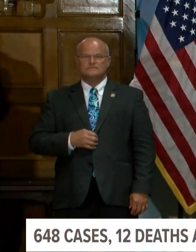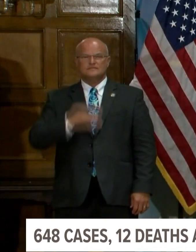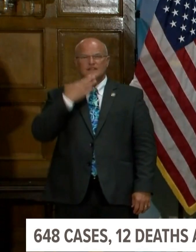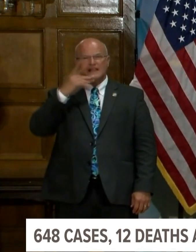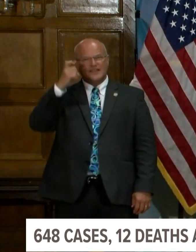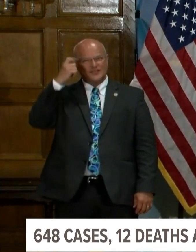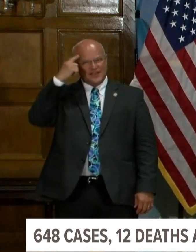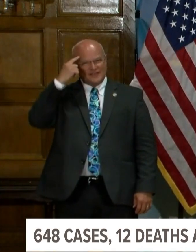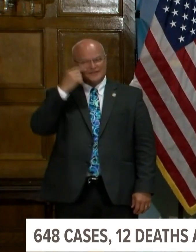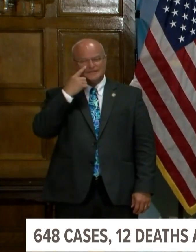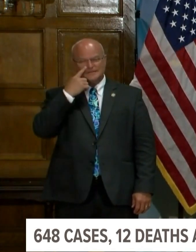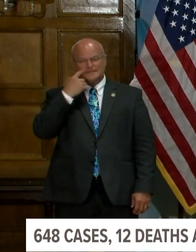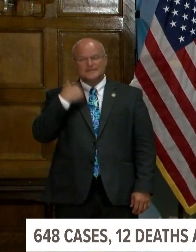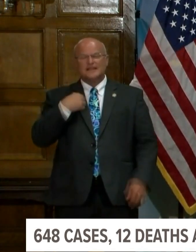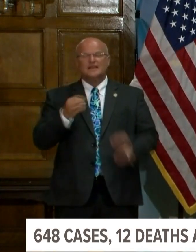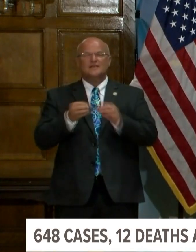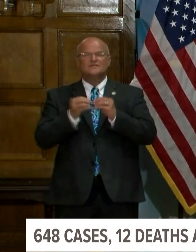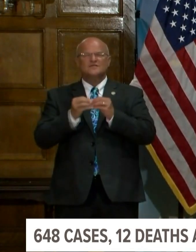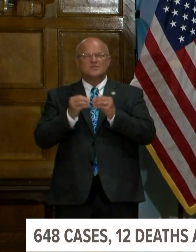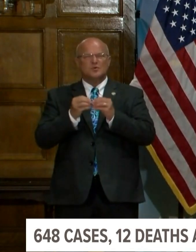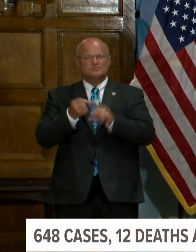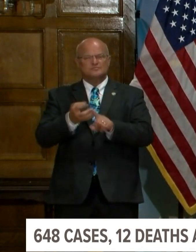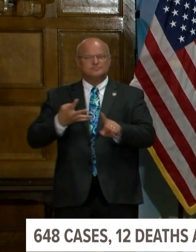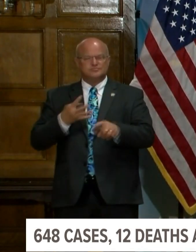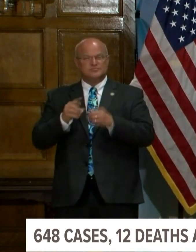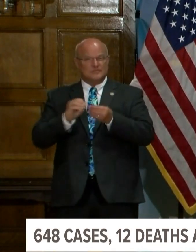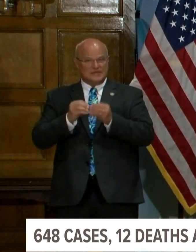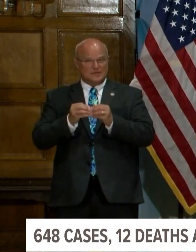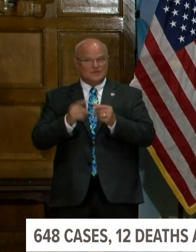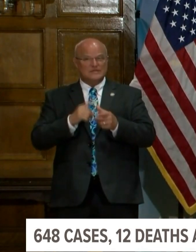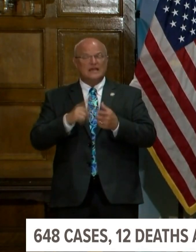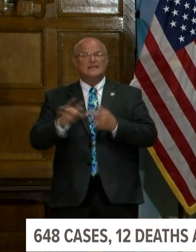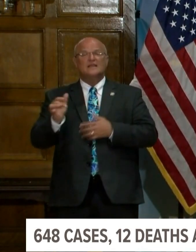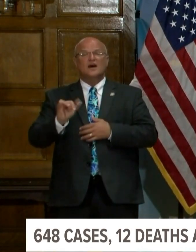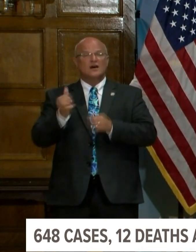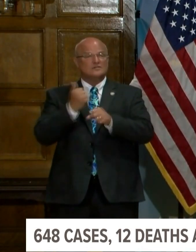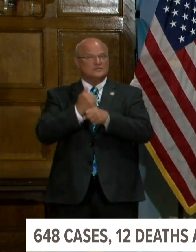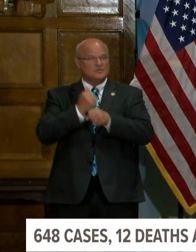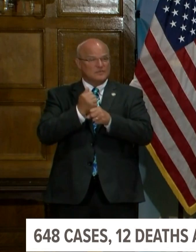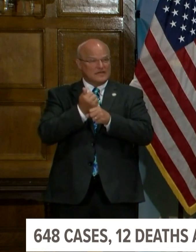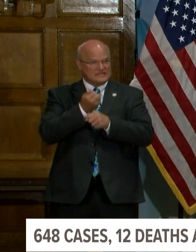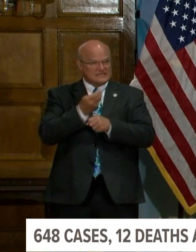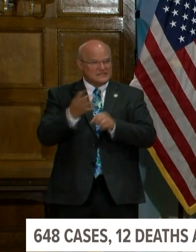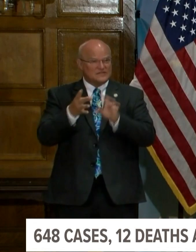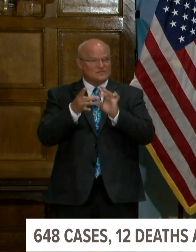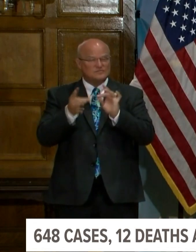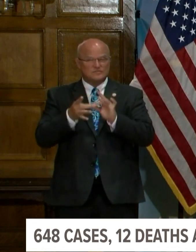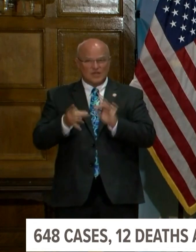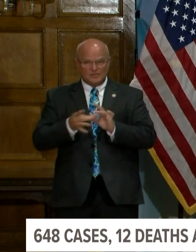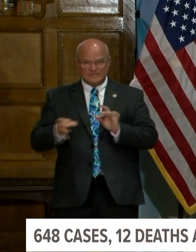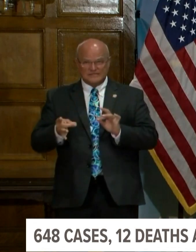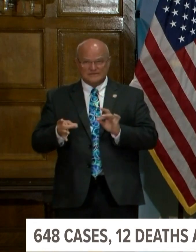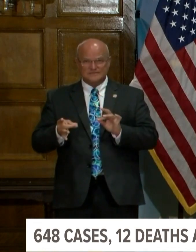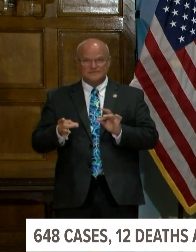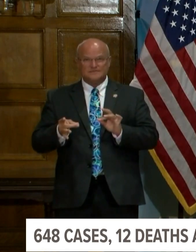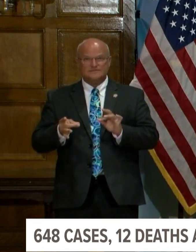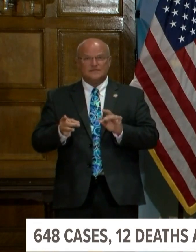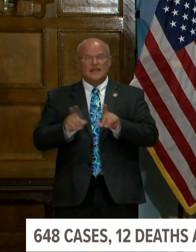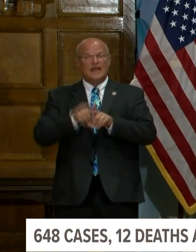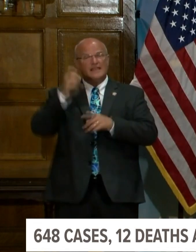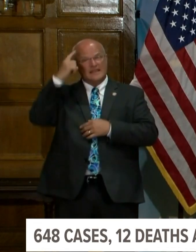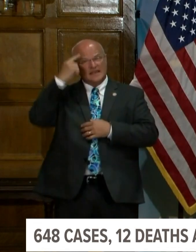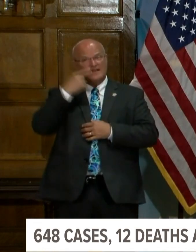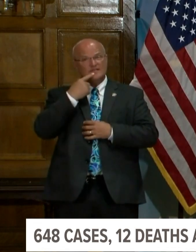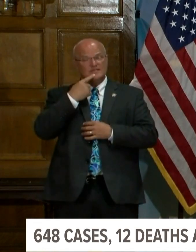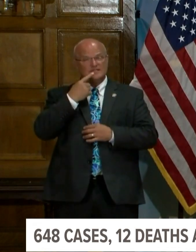Thank you, Governor. I'd like to give a few more details on the numbers and then also make a few additional comments. As the Governor